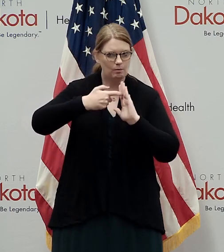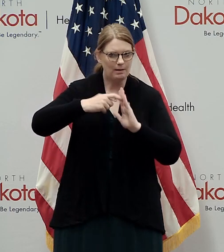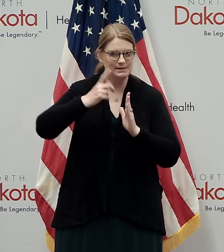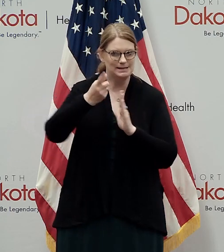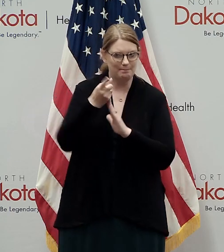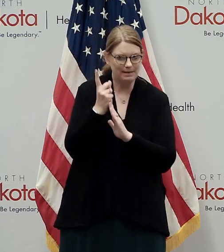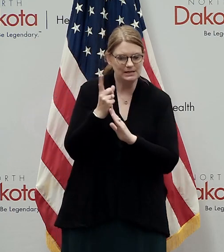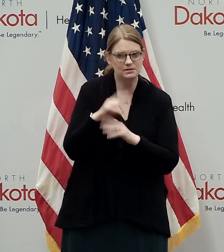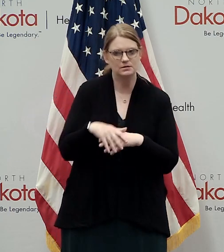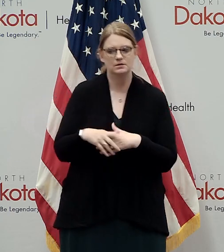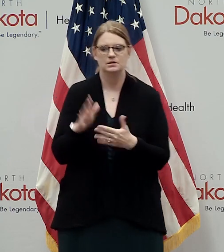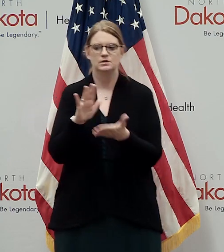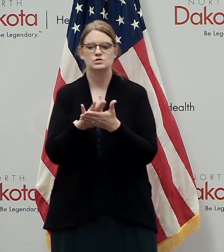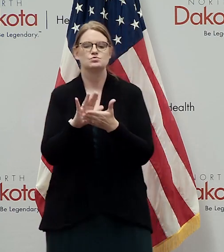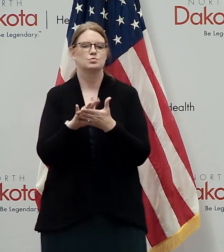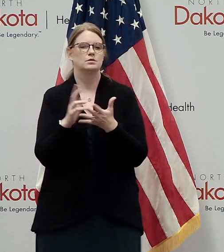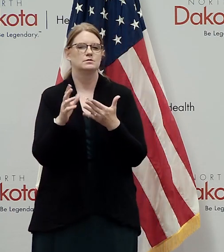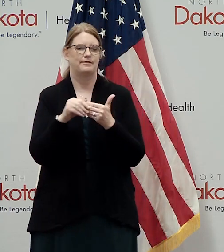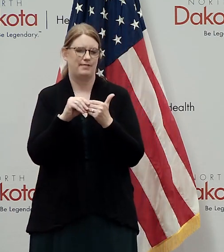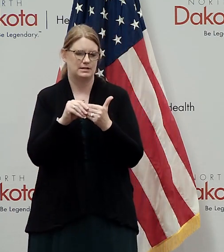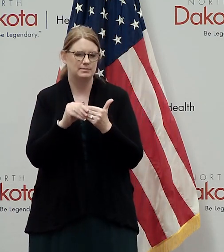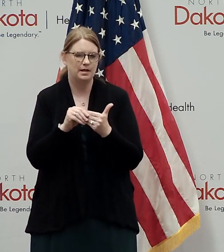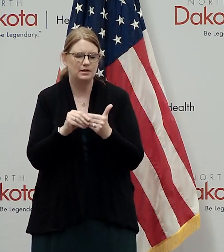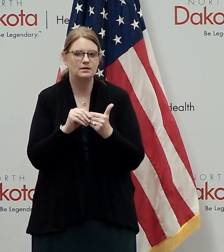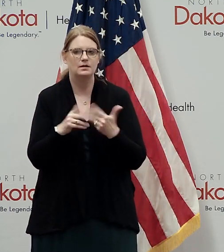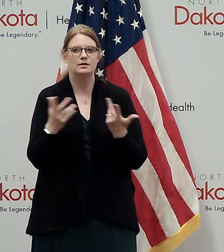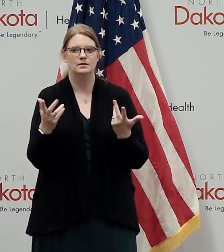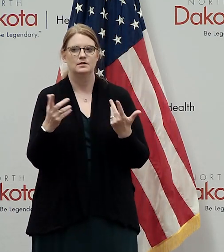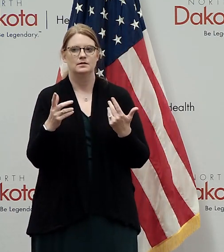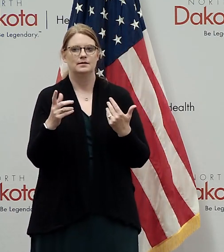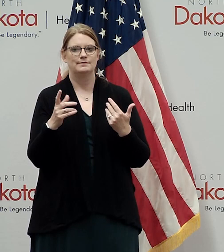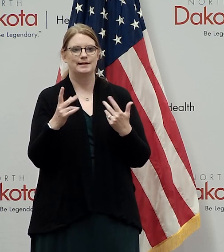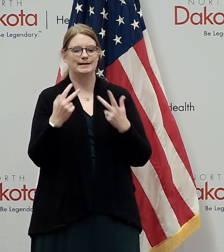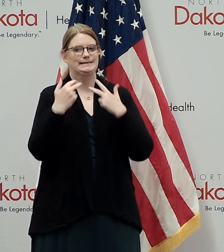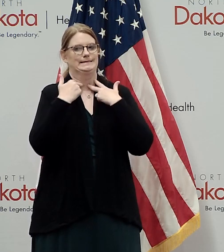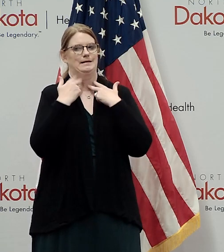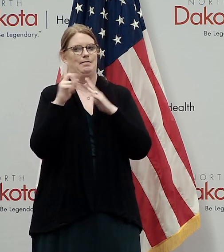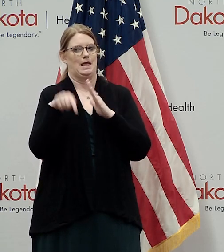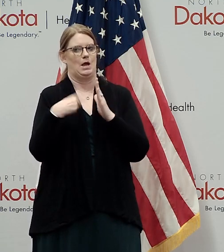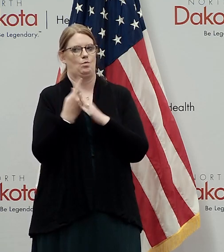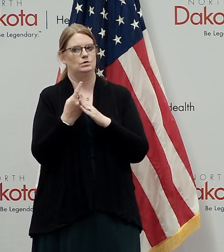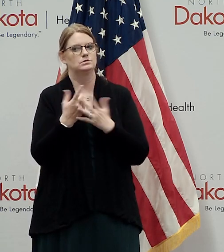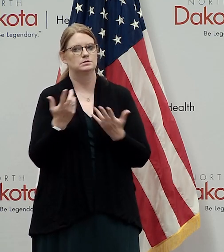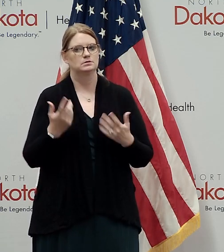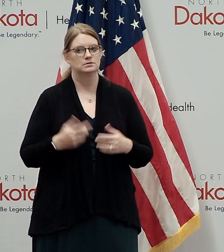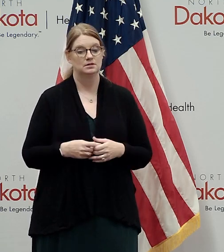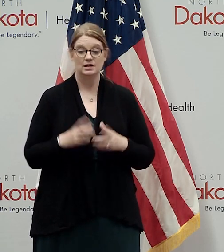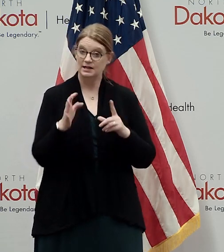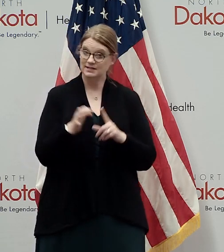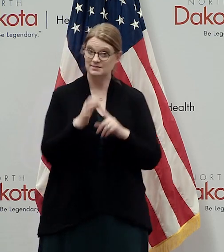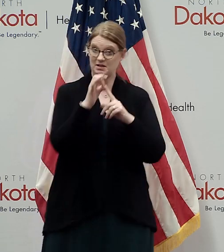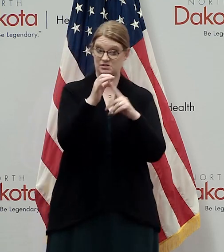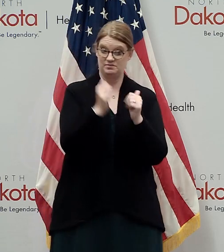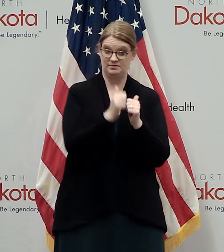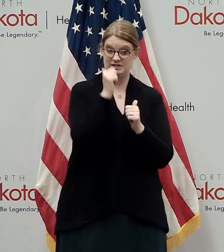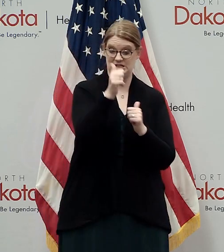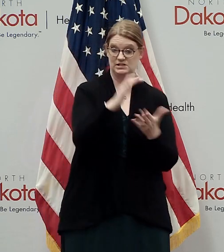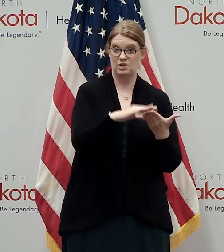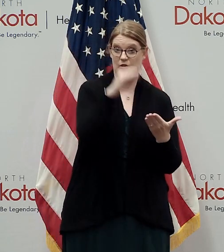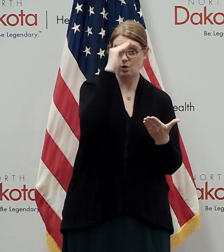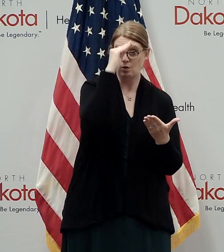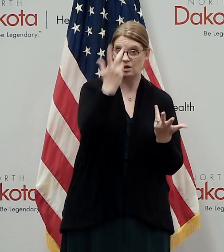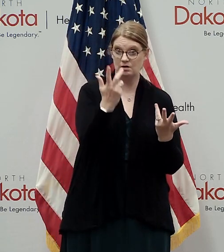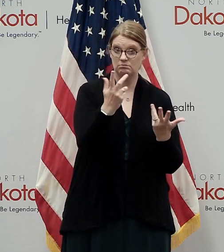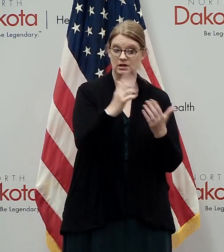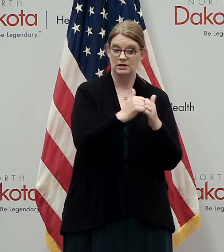schools can have a lot of flexibility and not run into their hours problem, and particularly under the distance learning, if we're counting distance